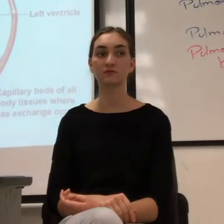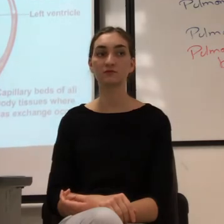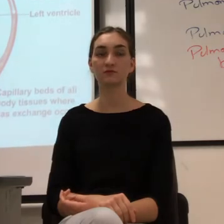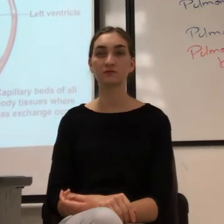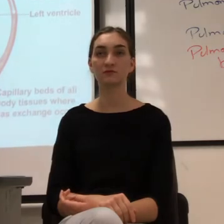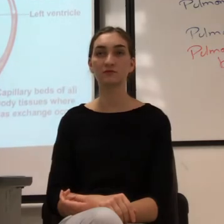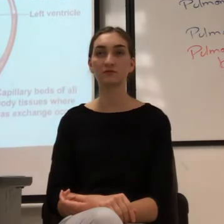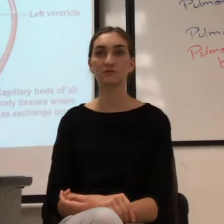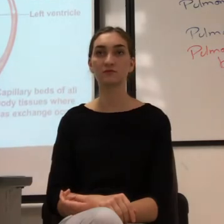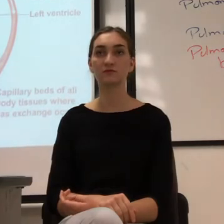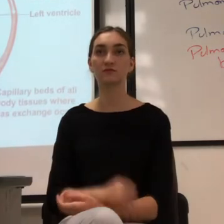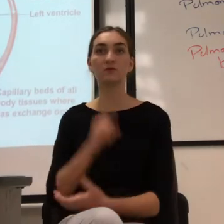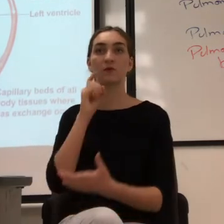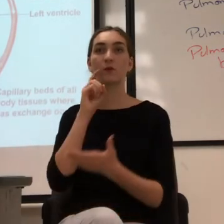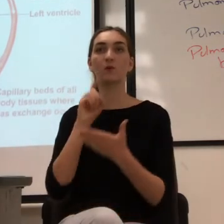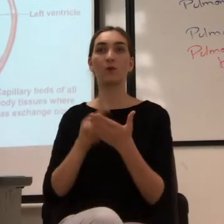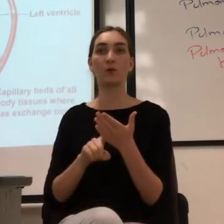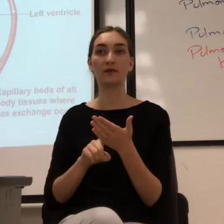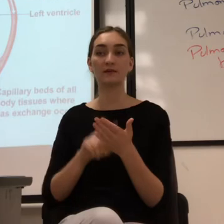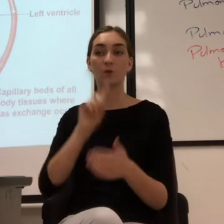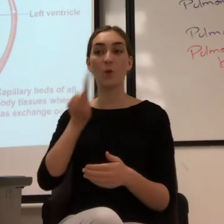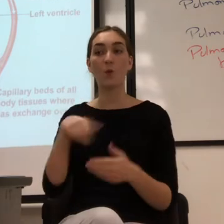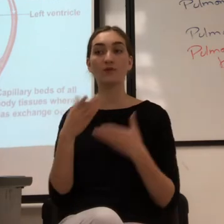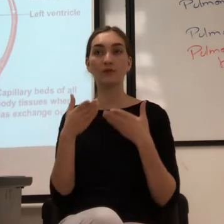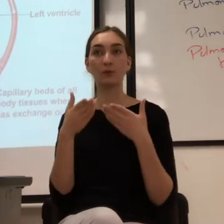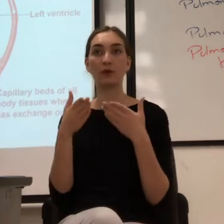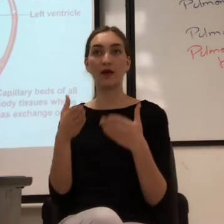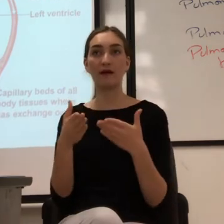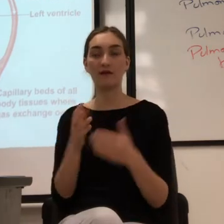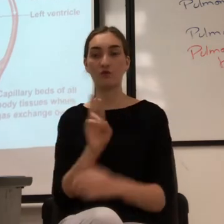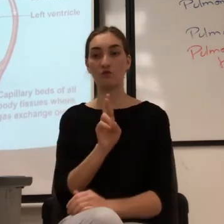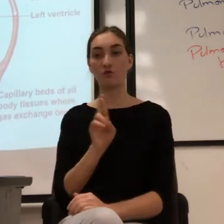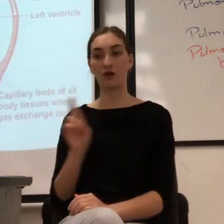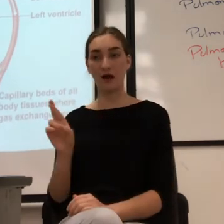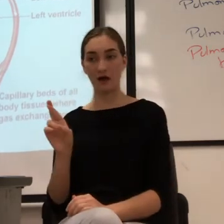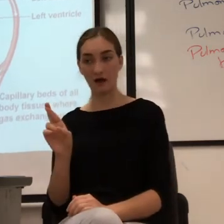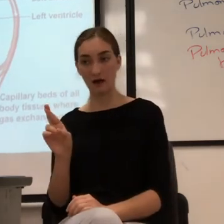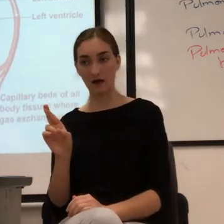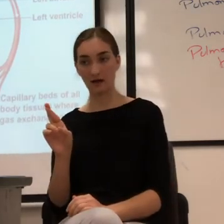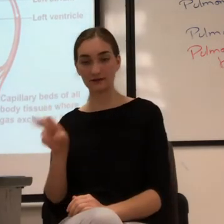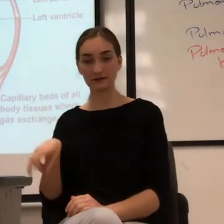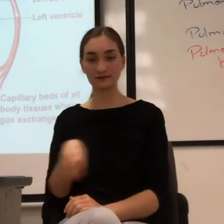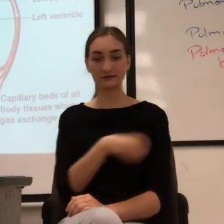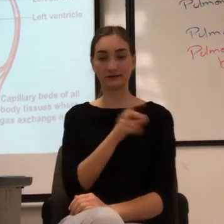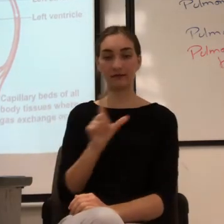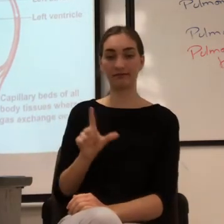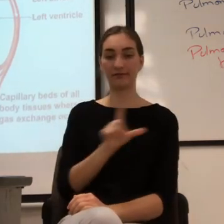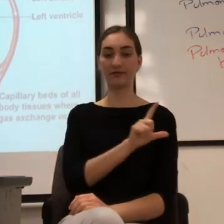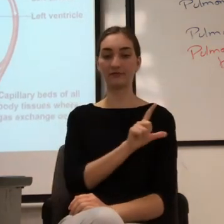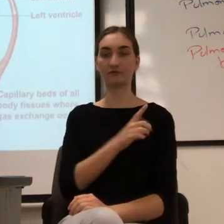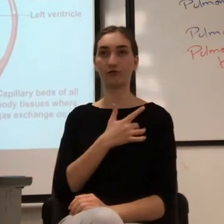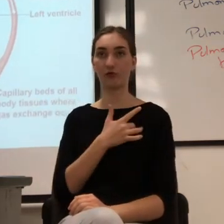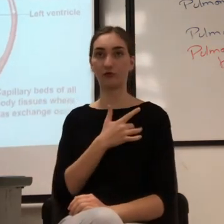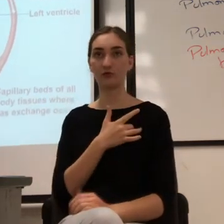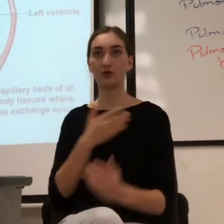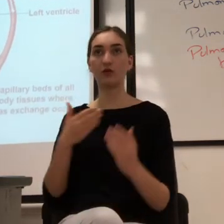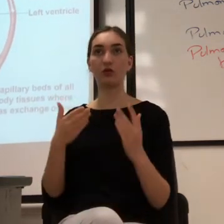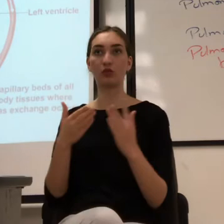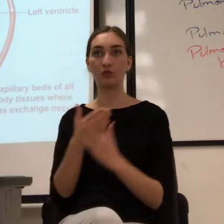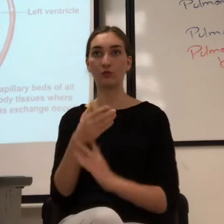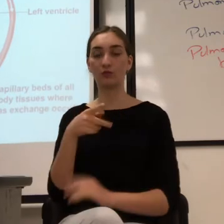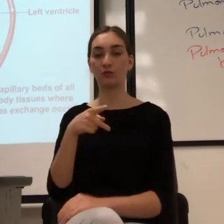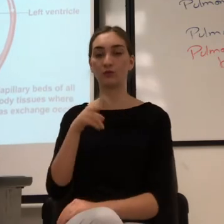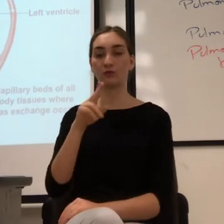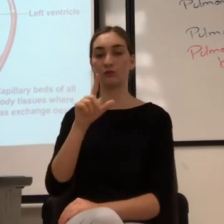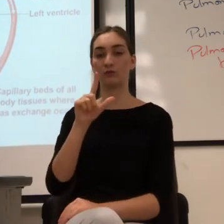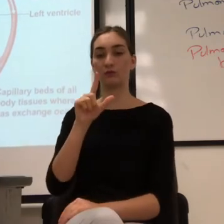So notice the only way to get from the right heart to the left heart is through the pulmonary